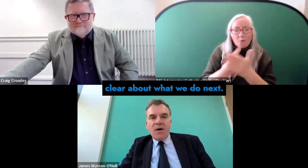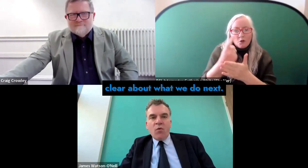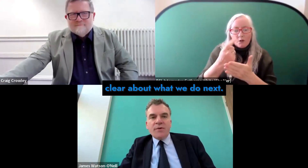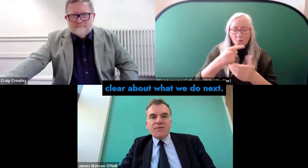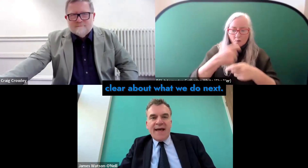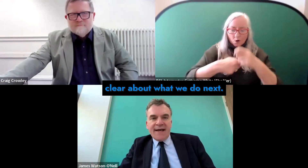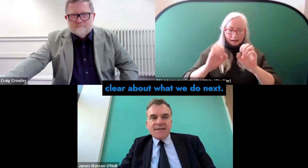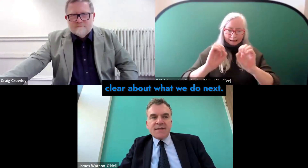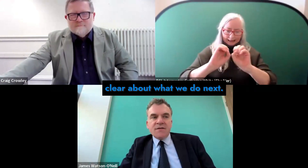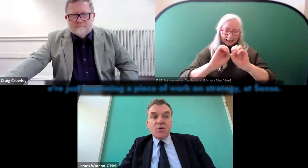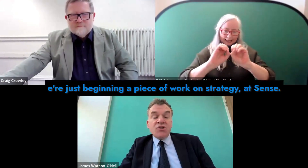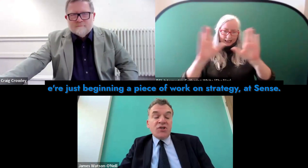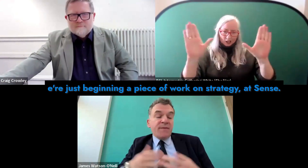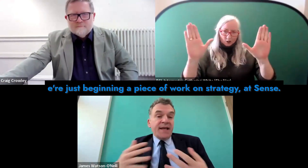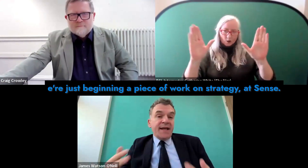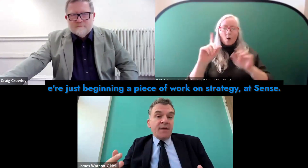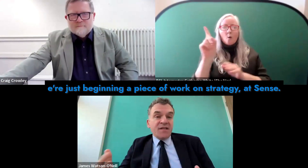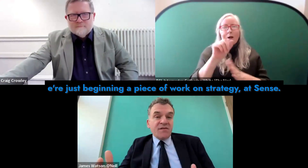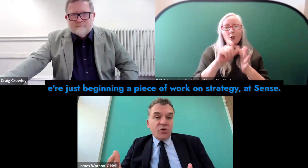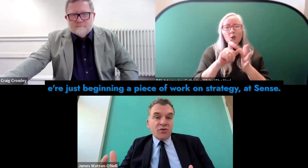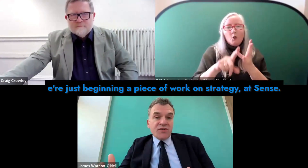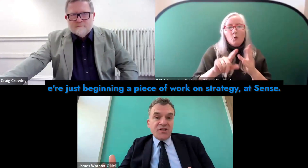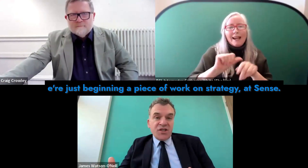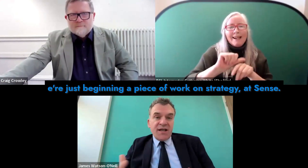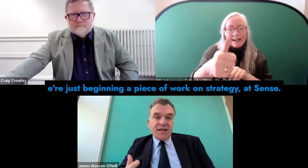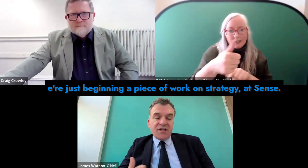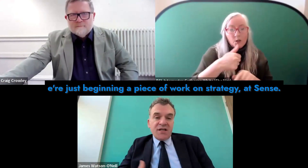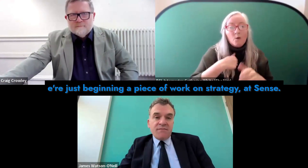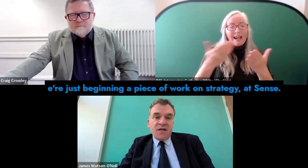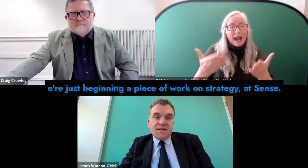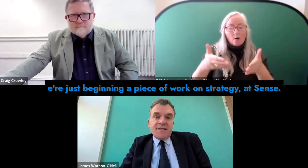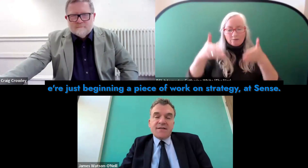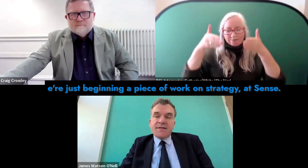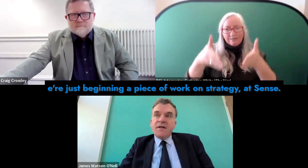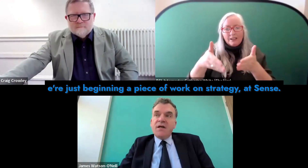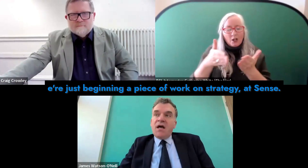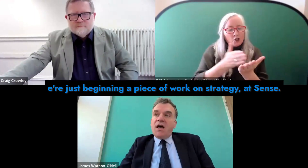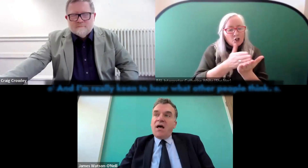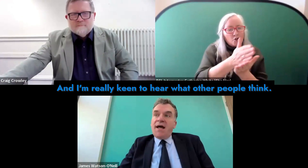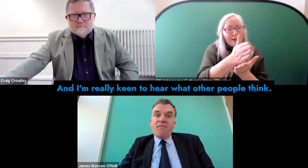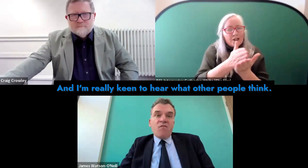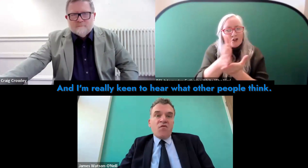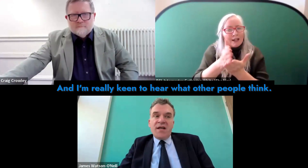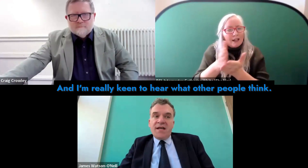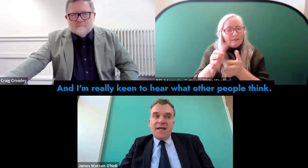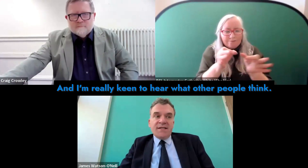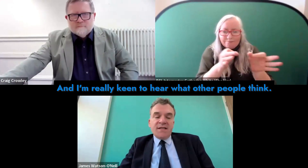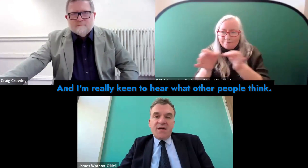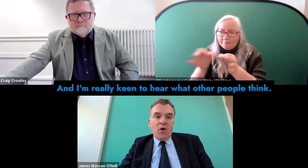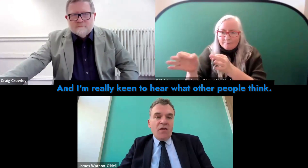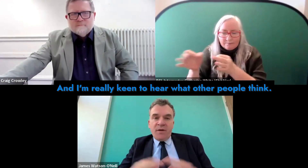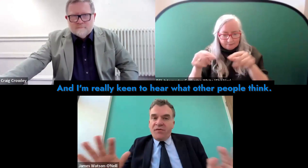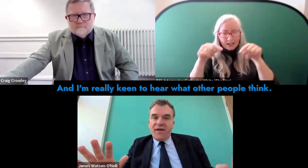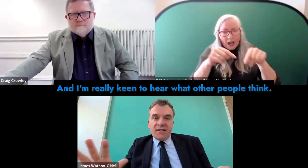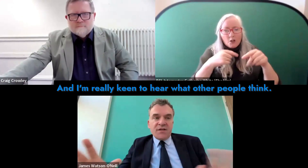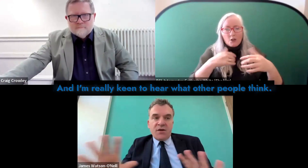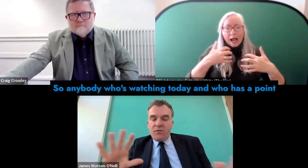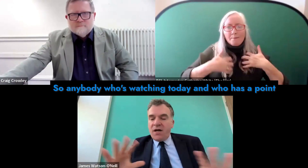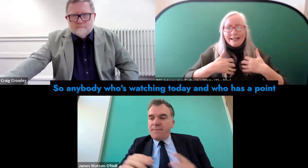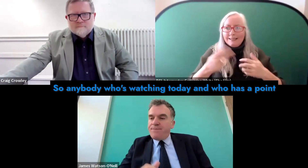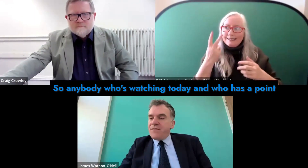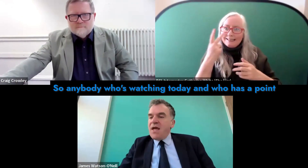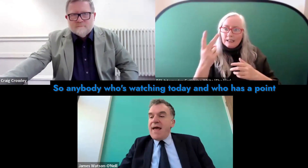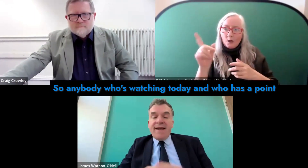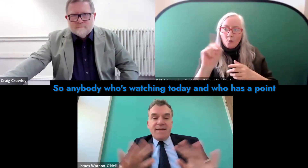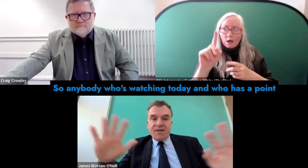clear about what we do next. So we're just beginning a piece of work on strategy, actually, at Sense. And I'm really keen to hear what other people think.